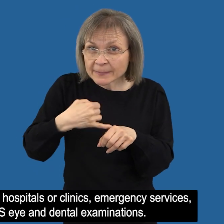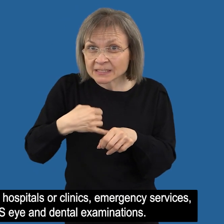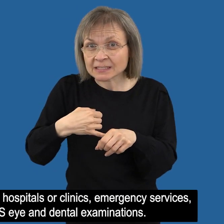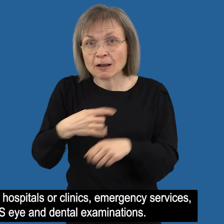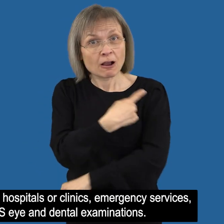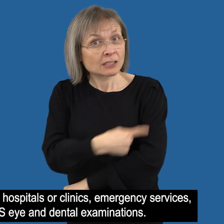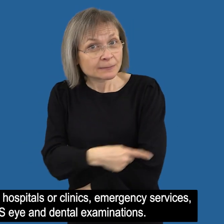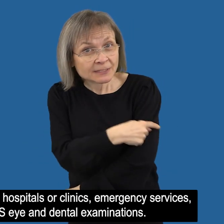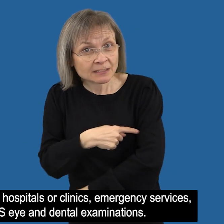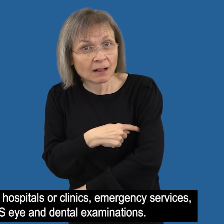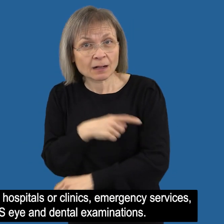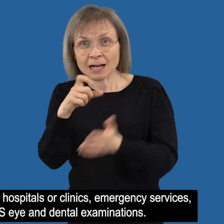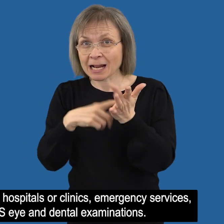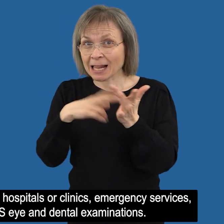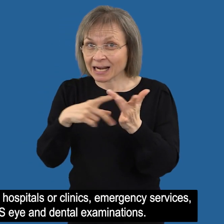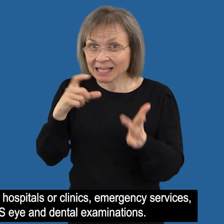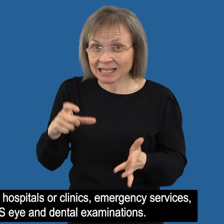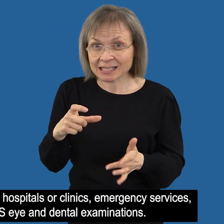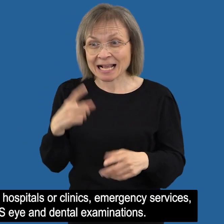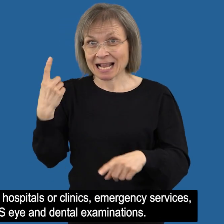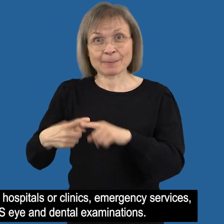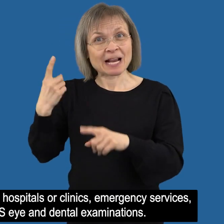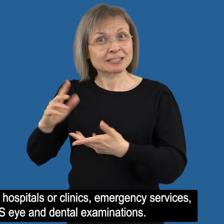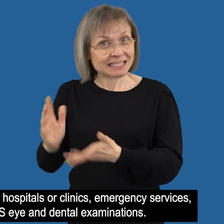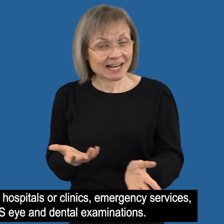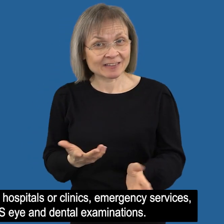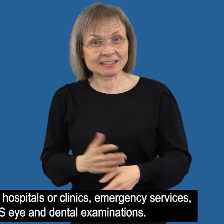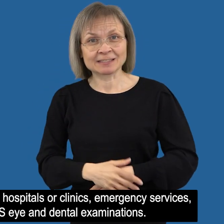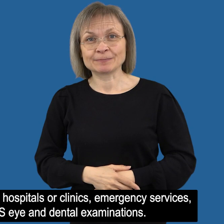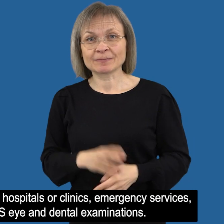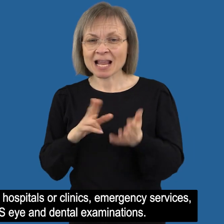clinics, emergency services, and NHS eye and dental examinations.